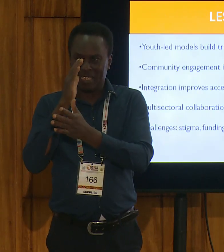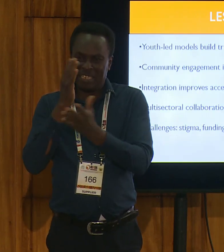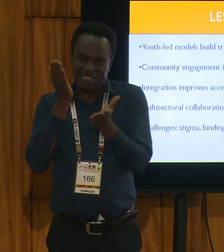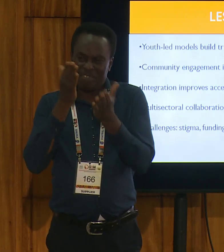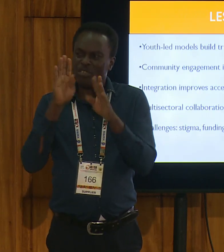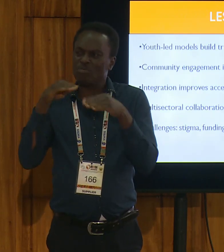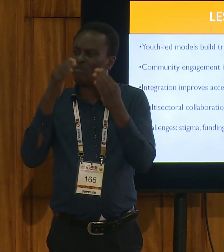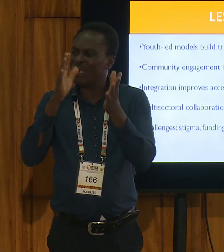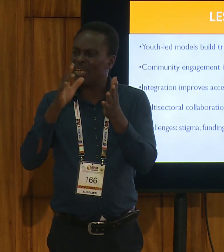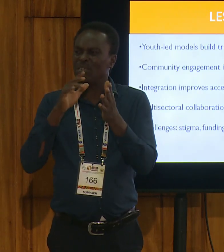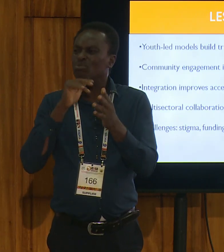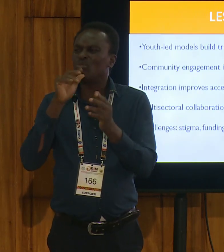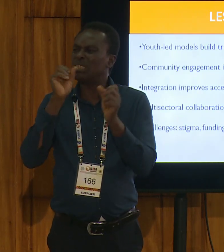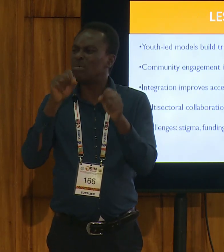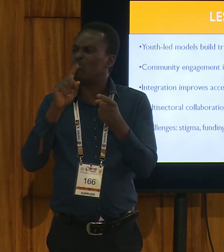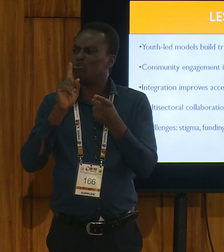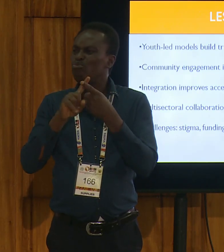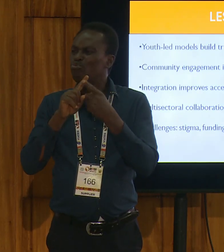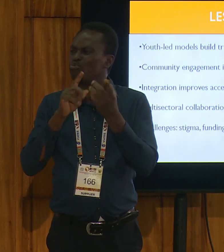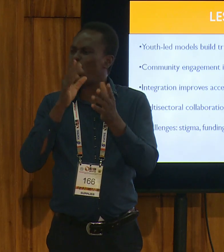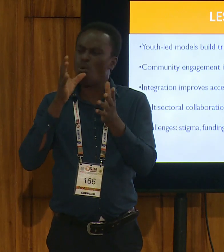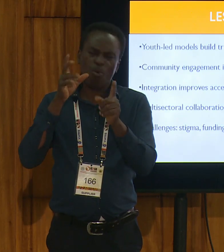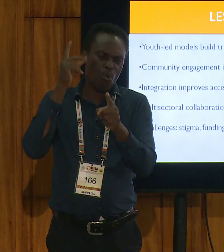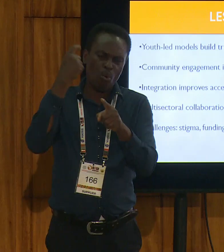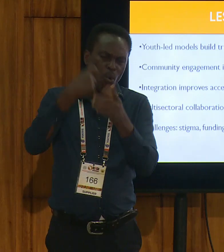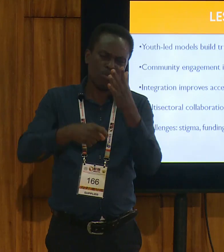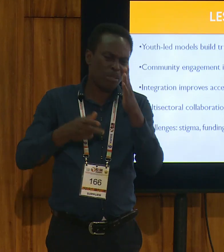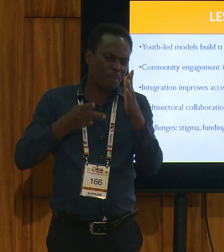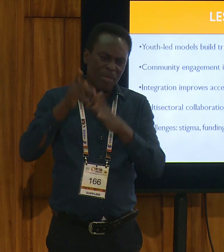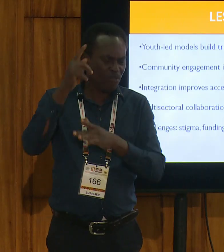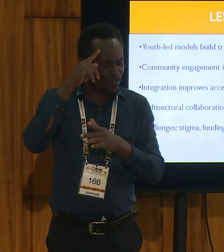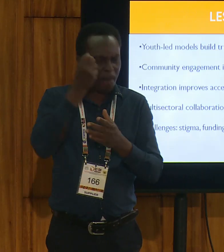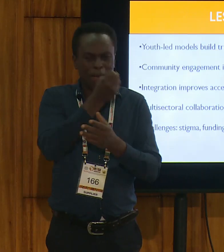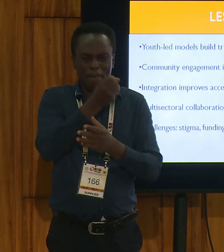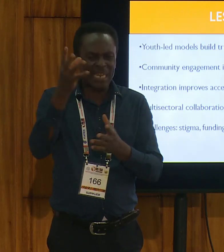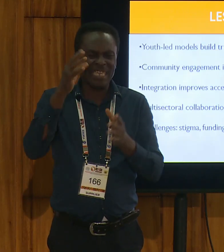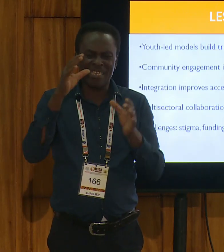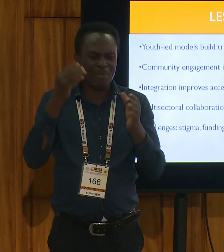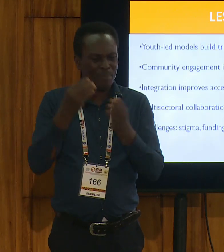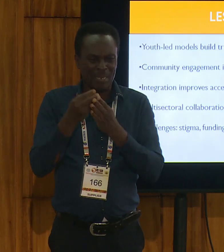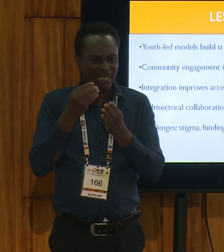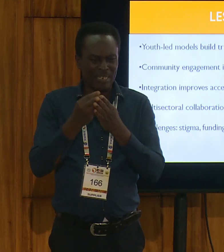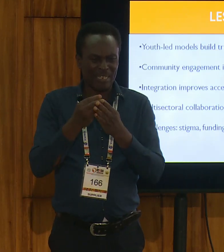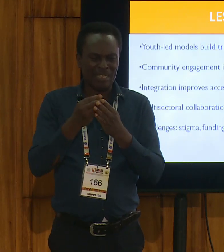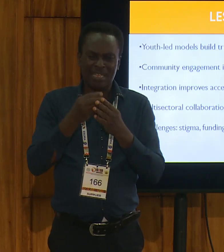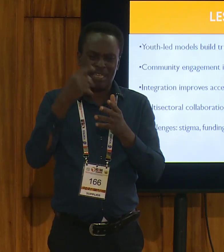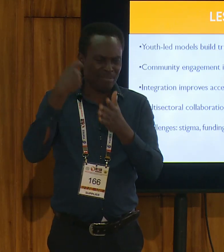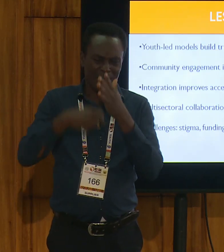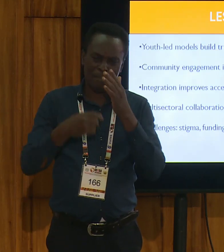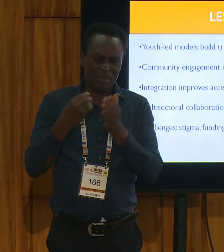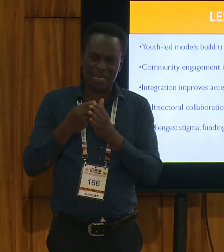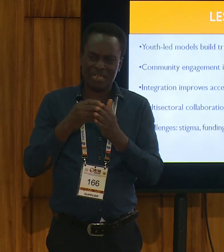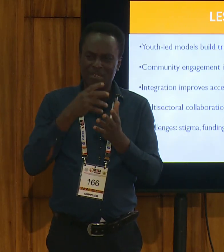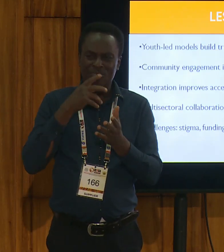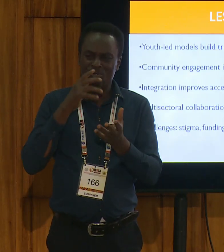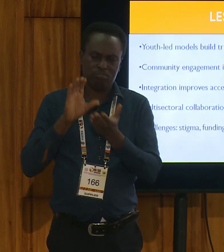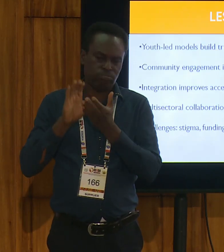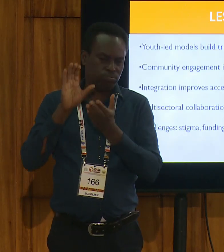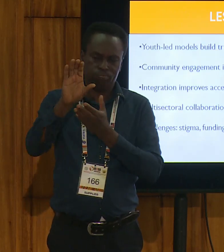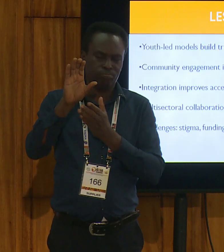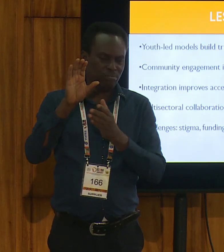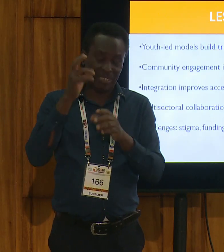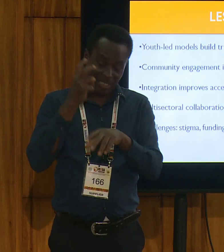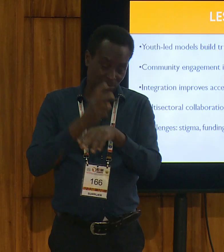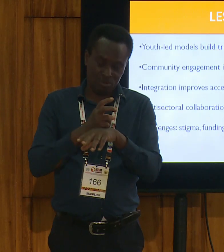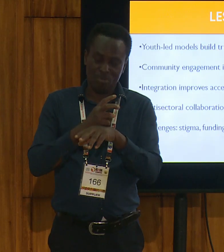providers are unable to gather a lot of young people in the communities because of the sparse settlement. And so sometimes we are unable